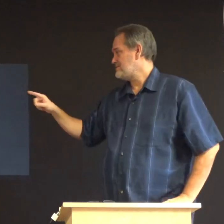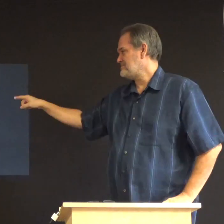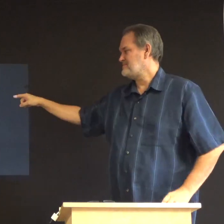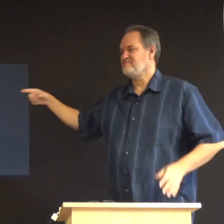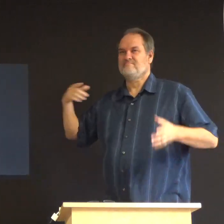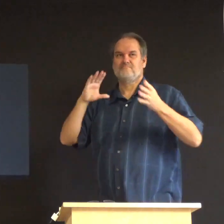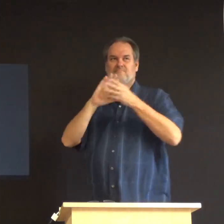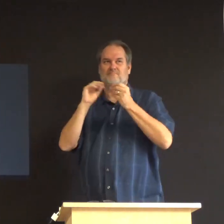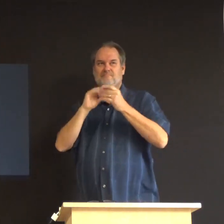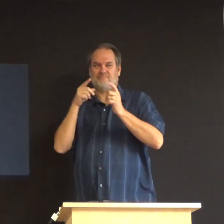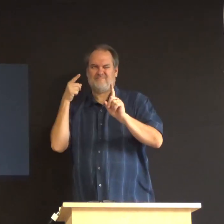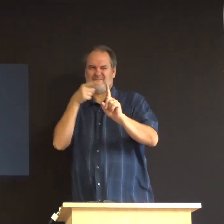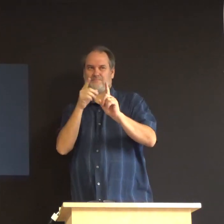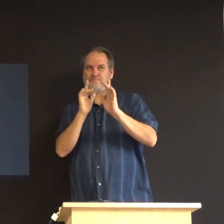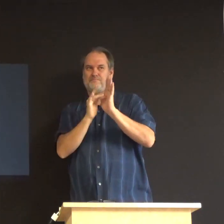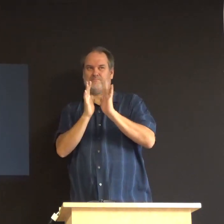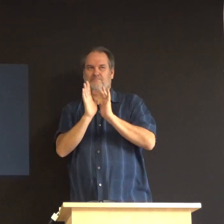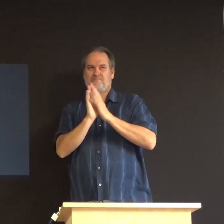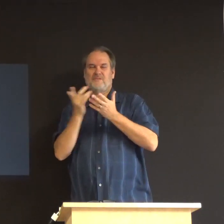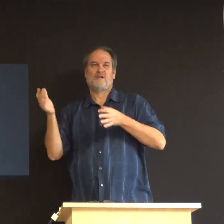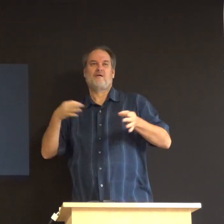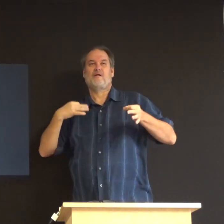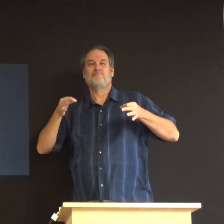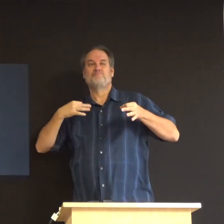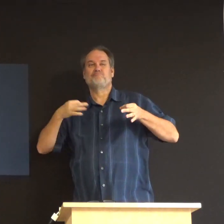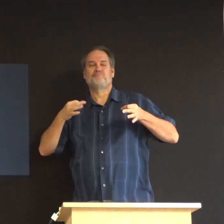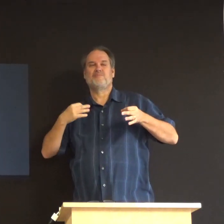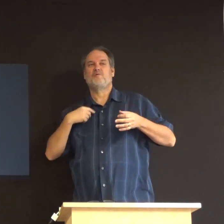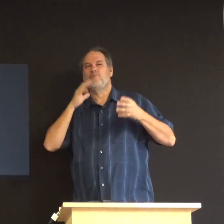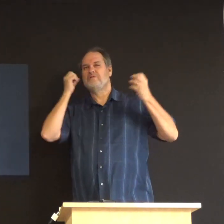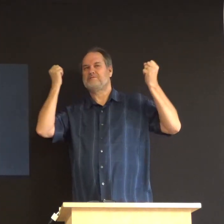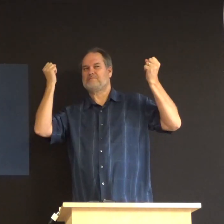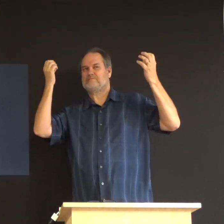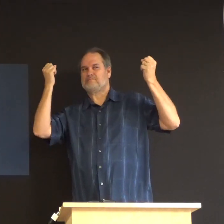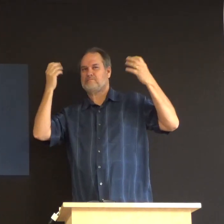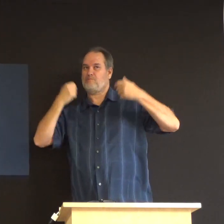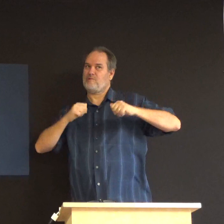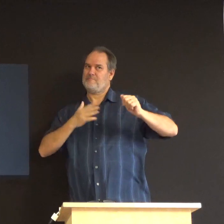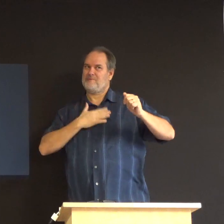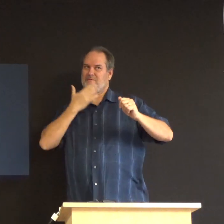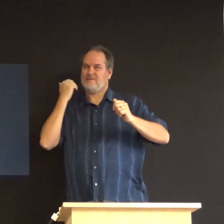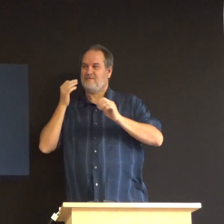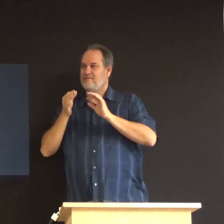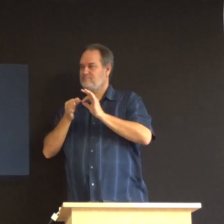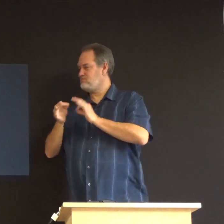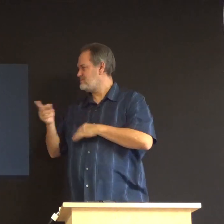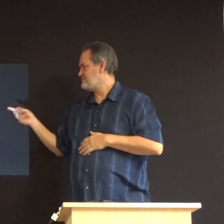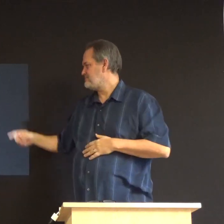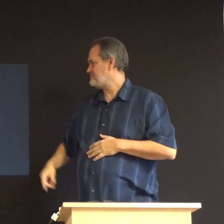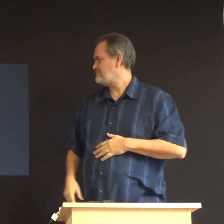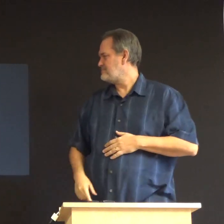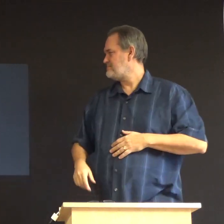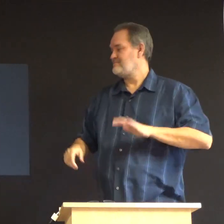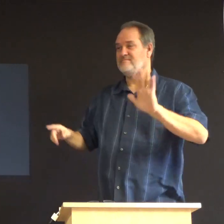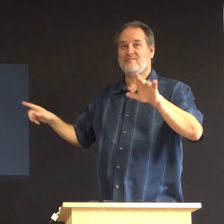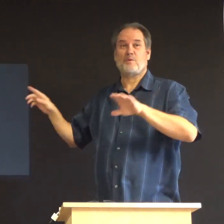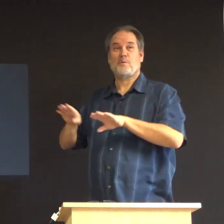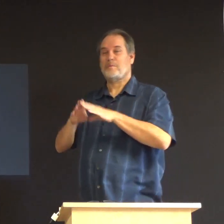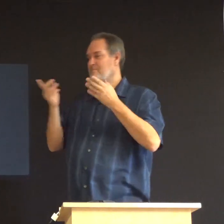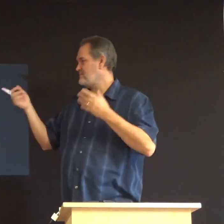Praise Him for what He's given us. So this is going to talk about the Bible, the Holy Bible. I'm going to try my best to translate